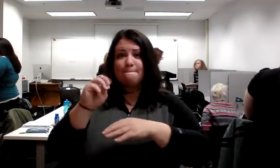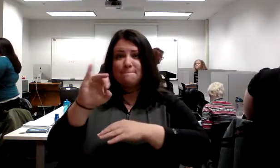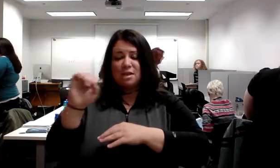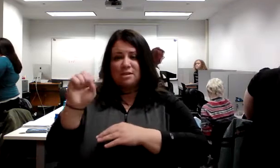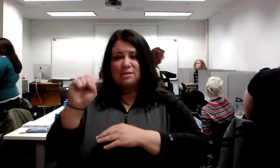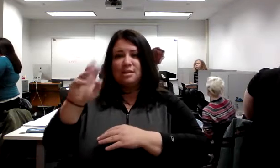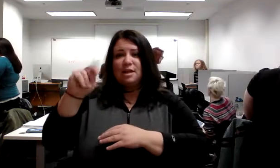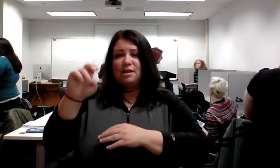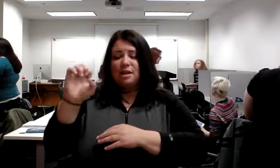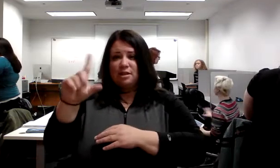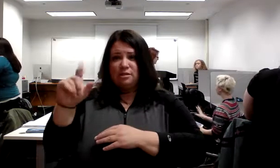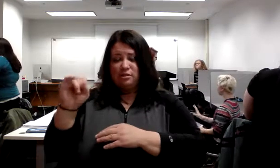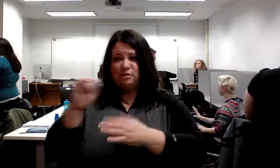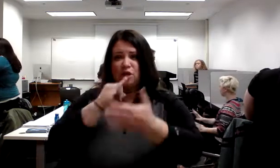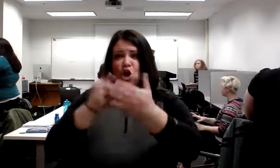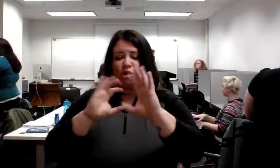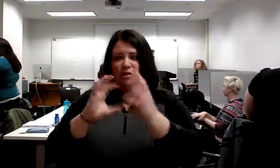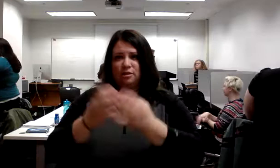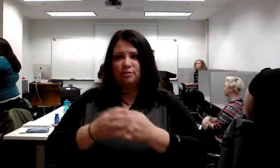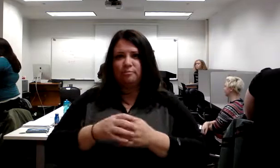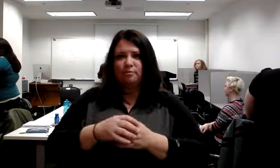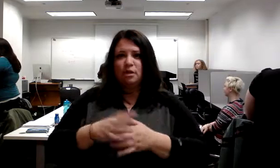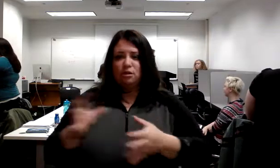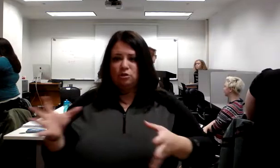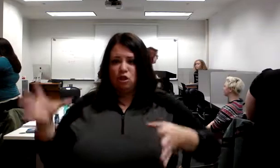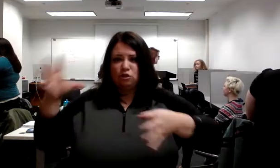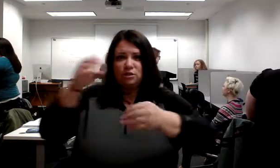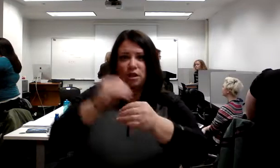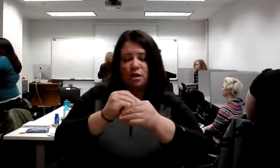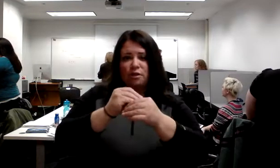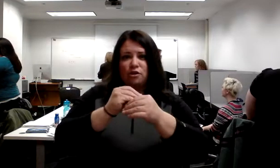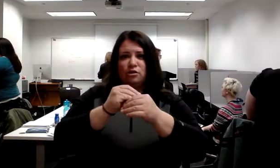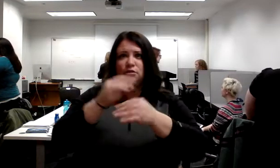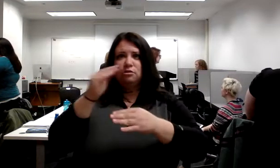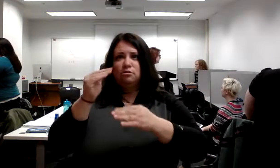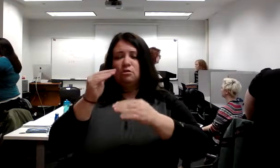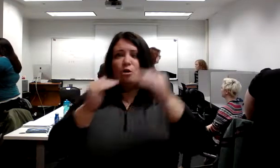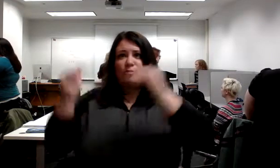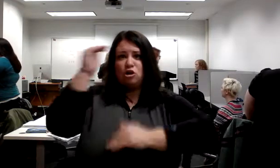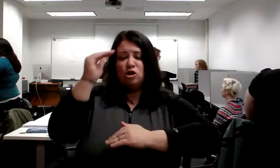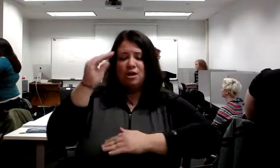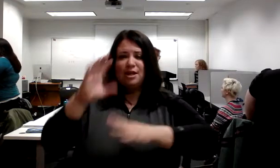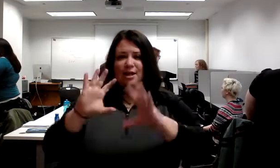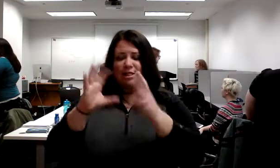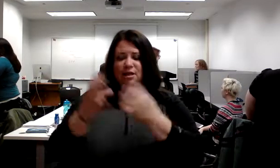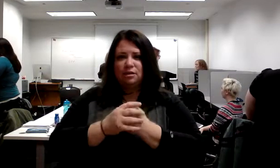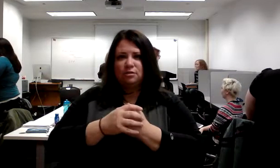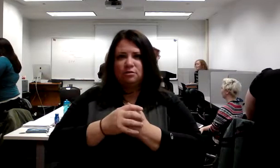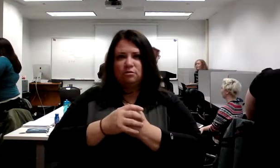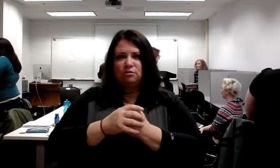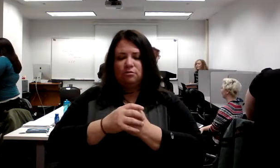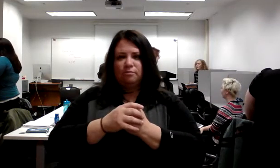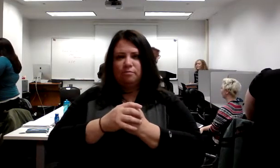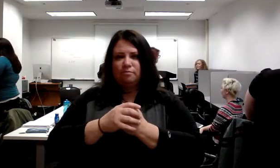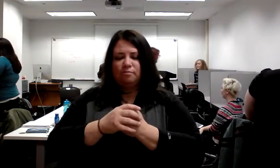is a combined upper elementary class, and they are studying Georgia O'Keeffe and abstract art.